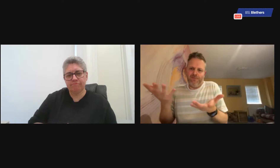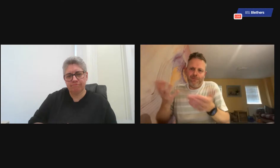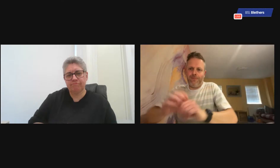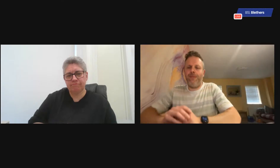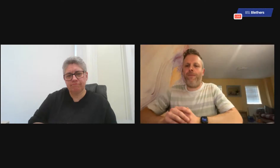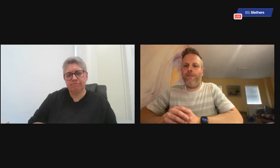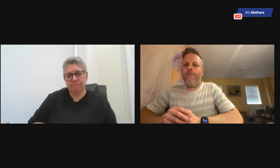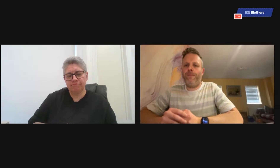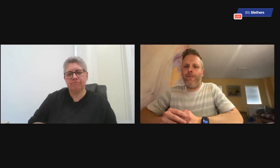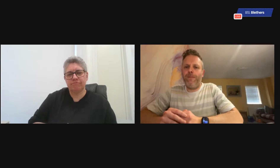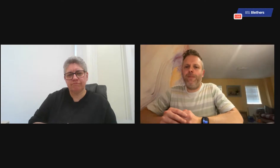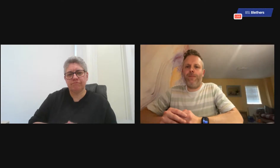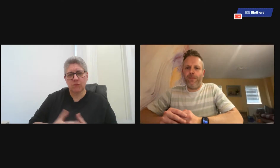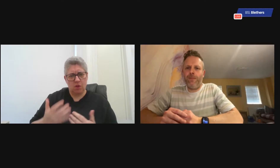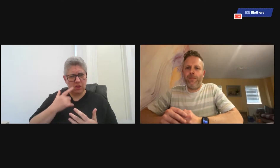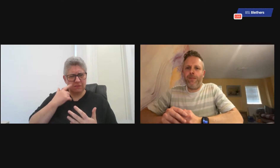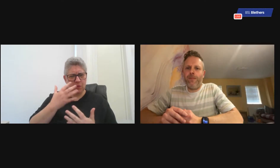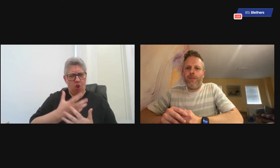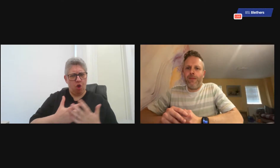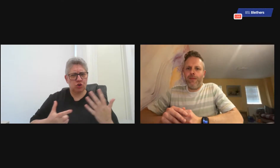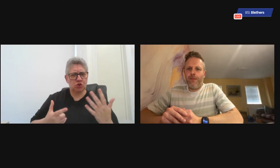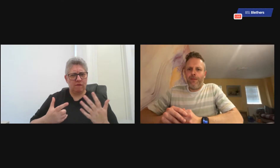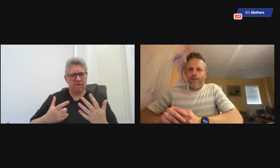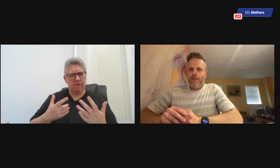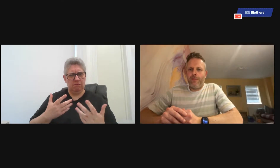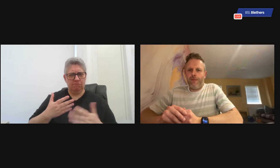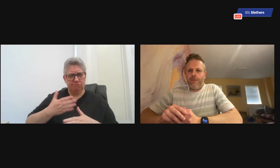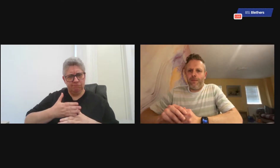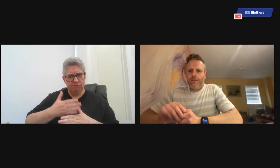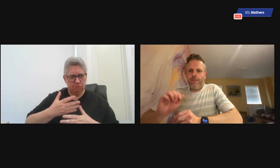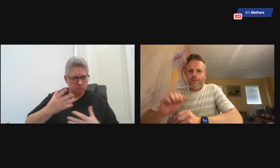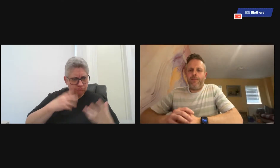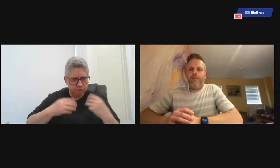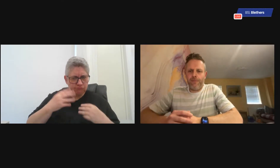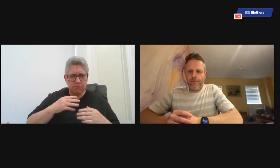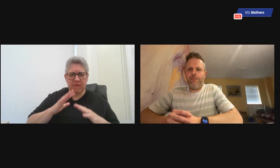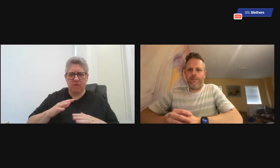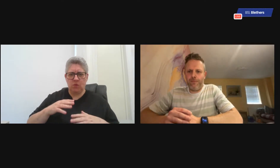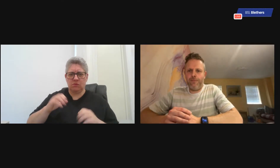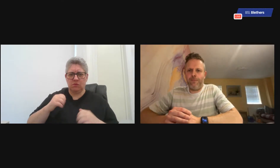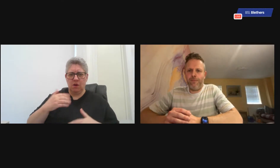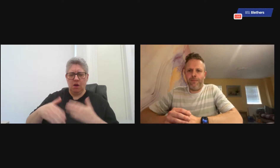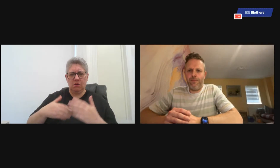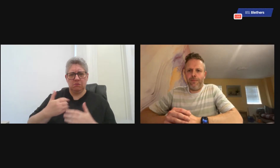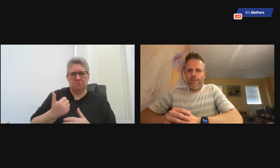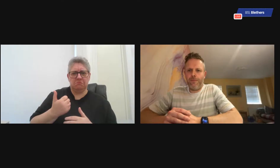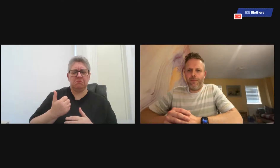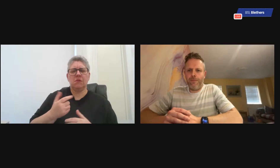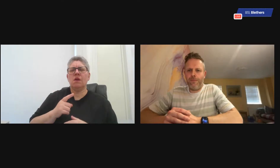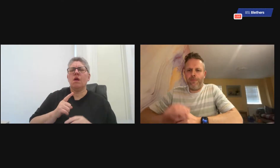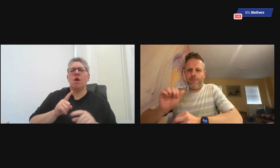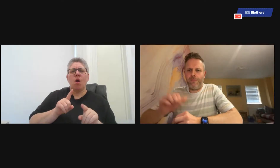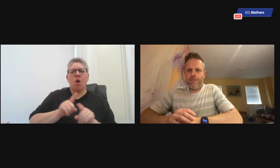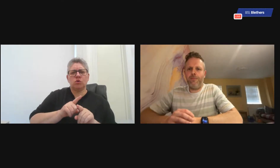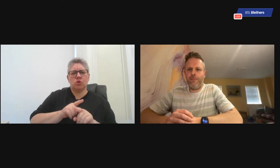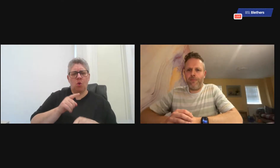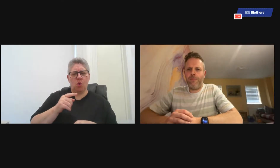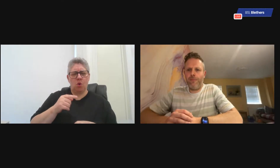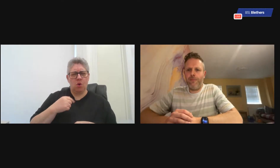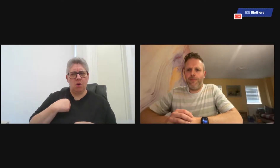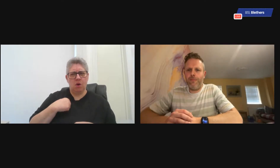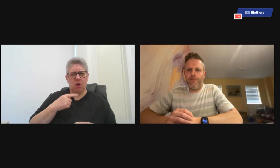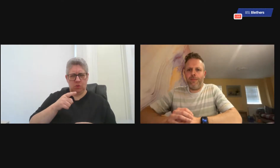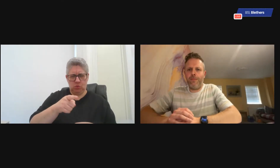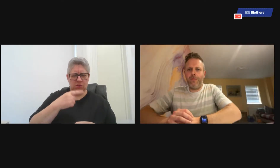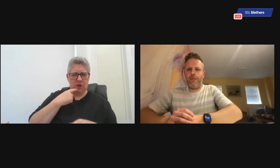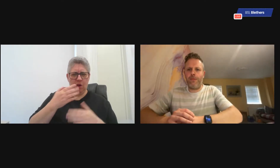hygiene, preparing food, making sure that you understand the situation with food hygiene.